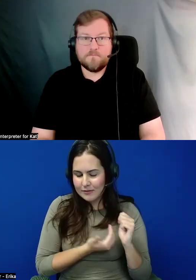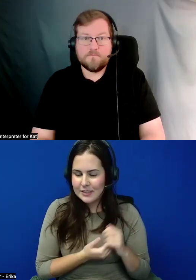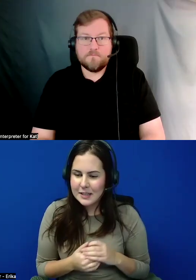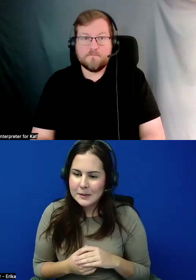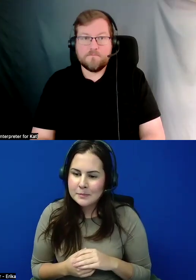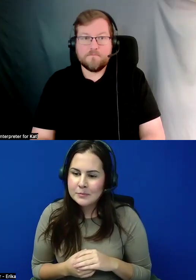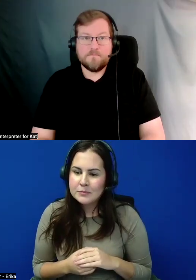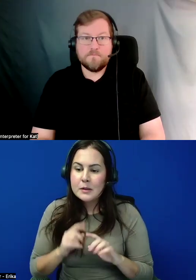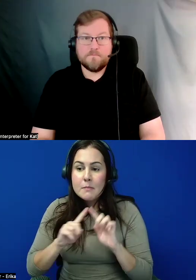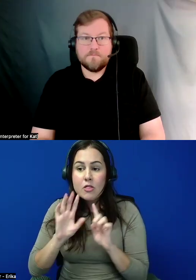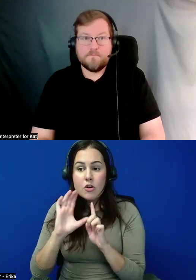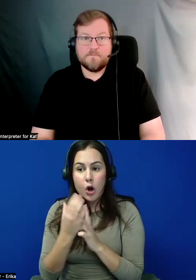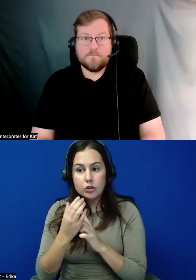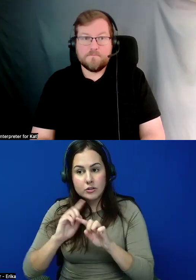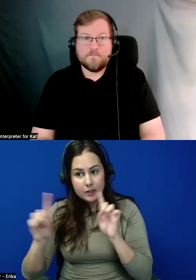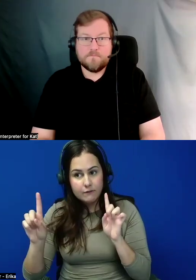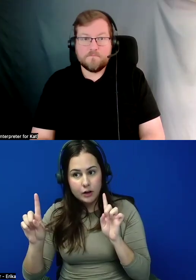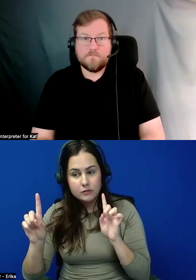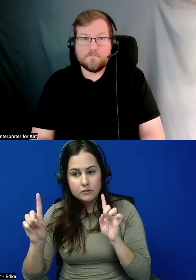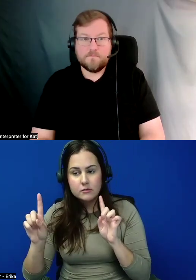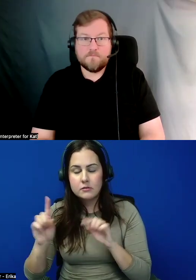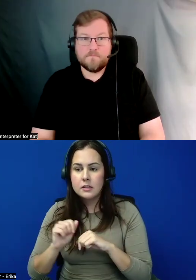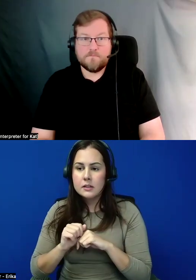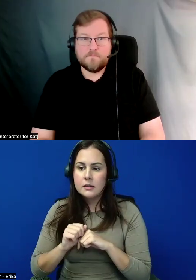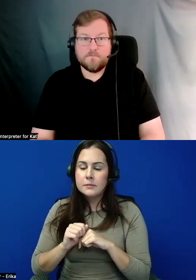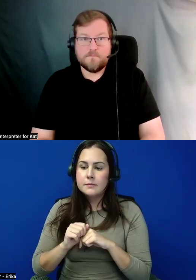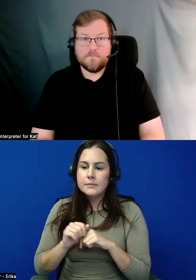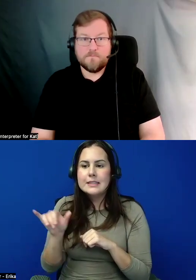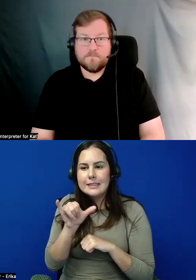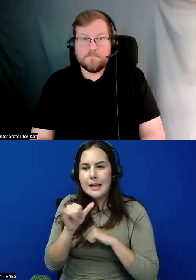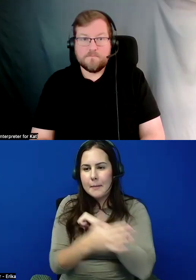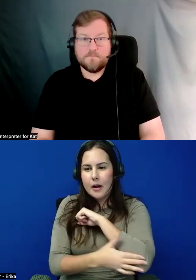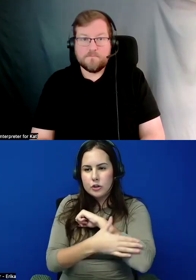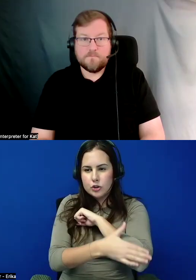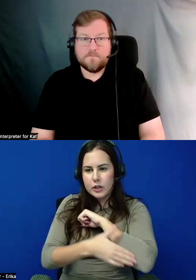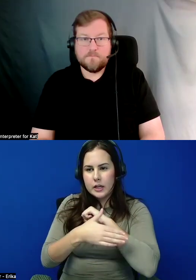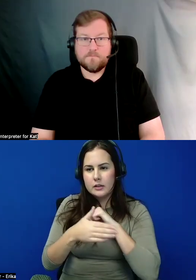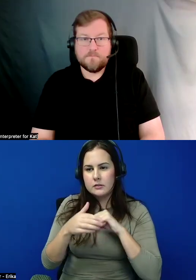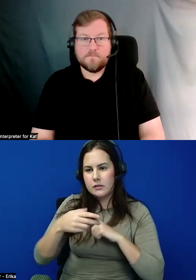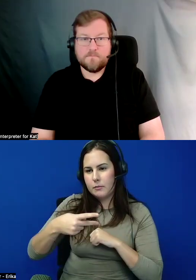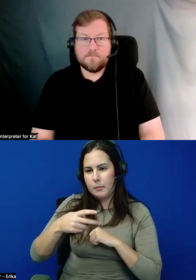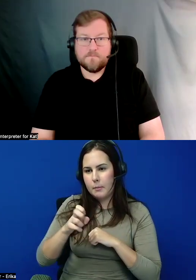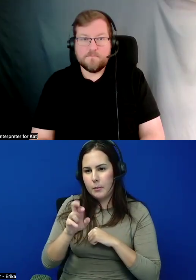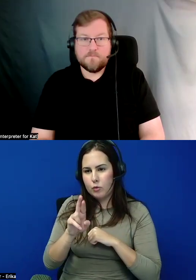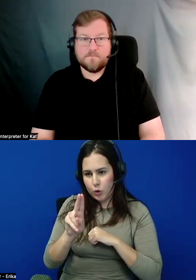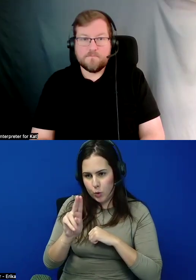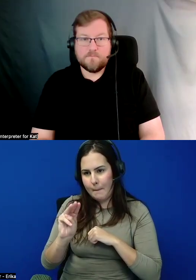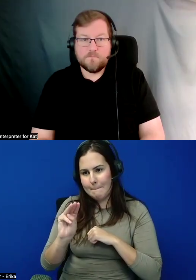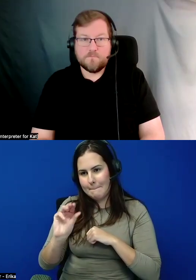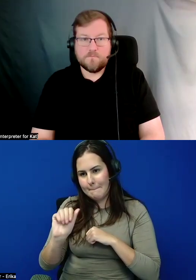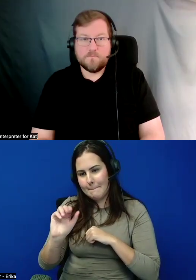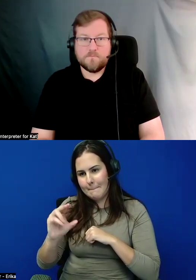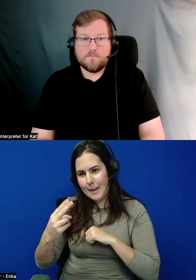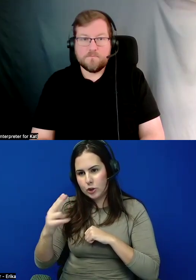from the Sacred Valley region of Peru, even though it's the same country, to the point where sometimes our production